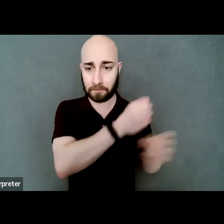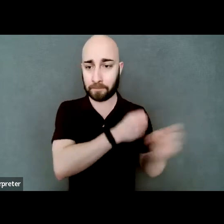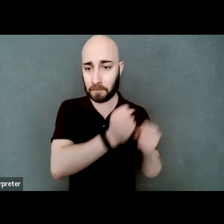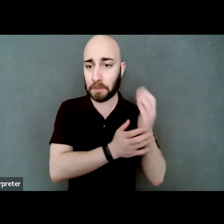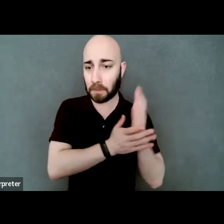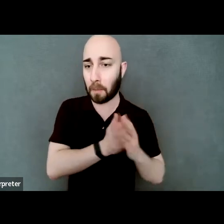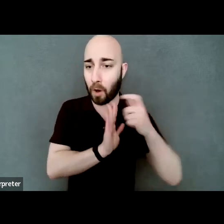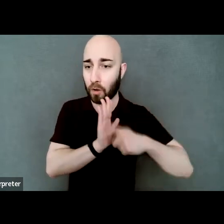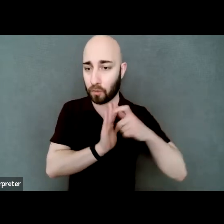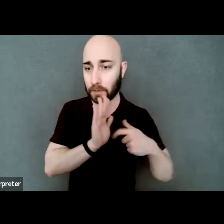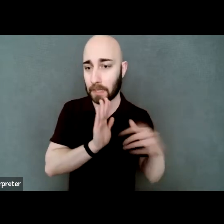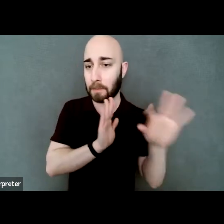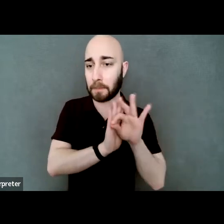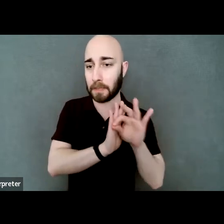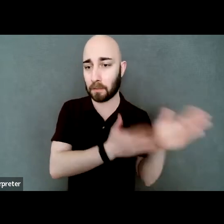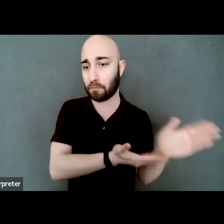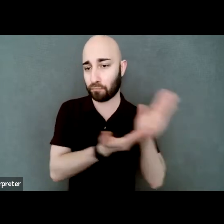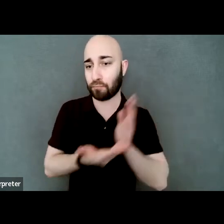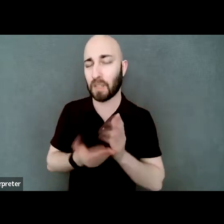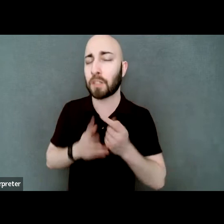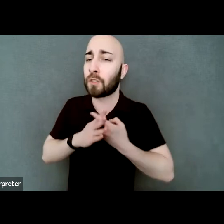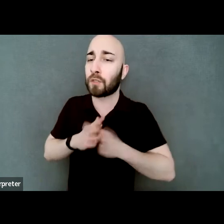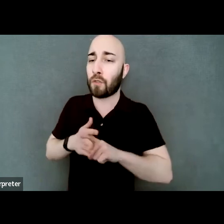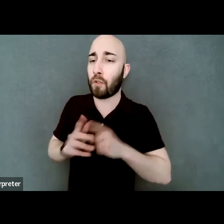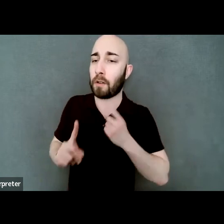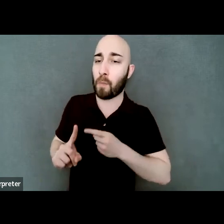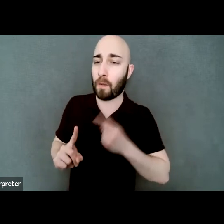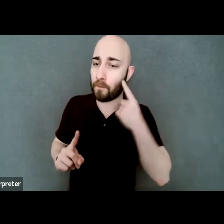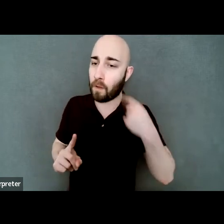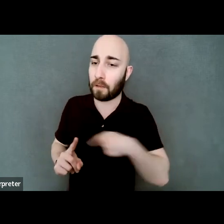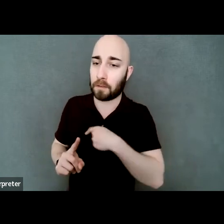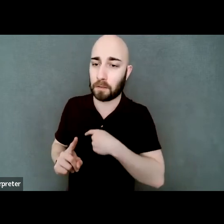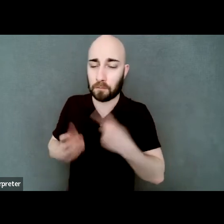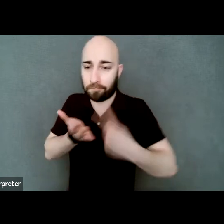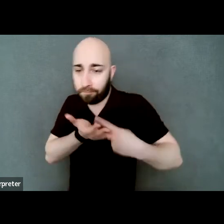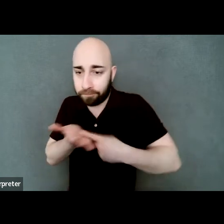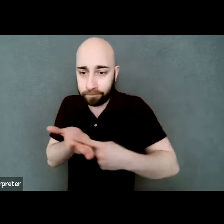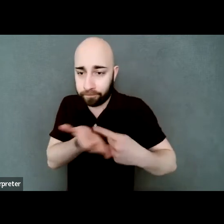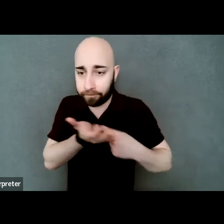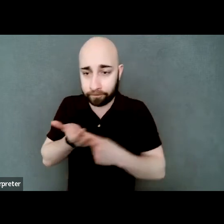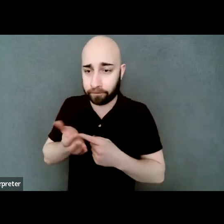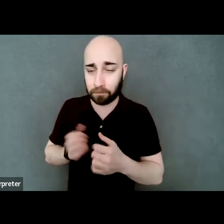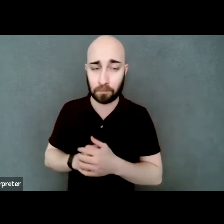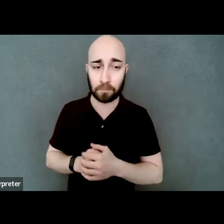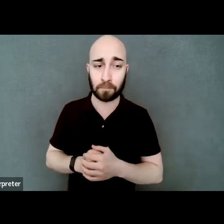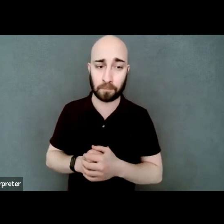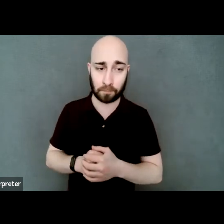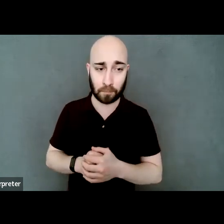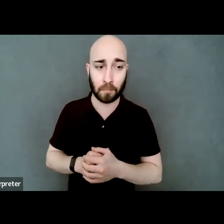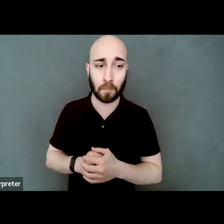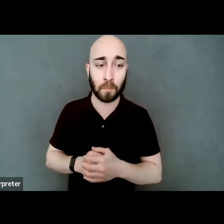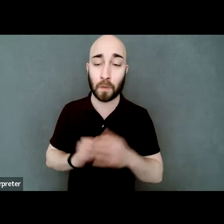I selected as a starting point for us to have these conversations that we were going to have. And we read